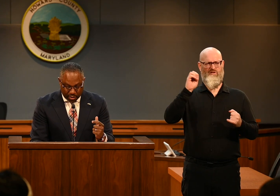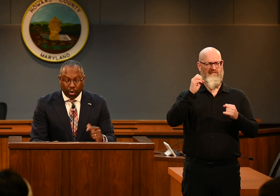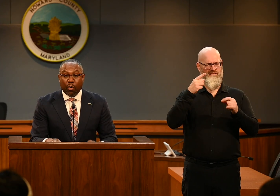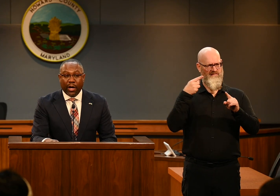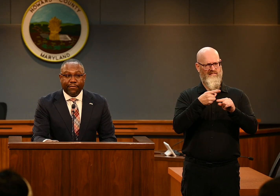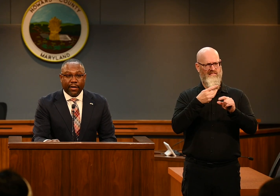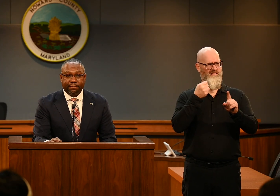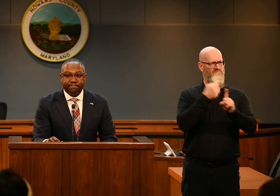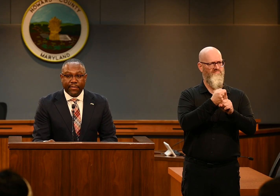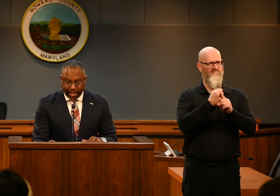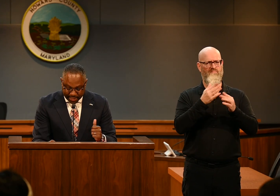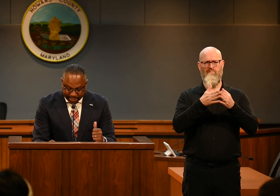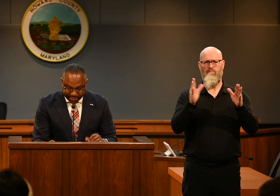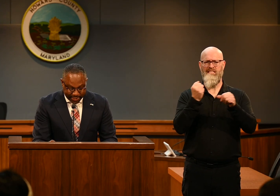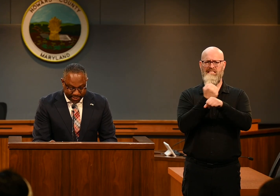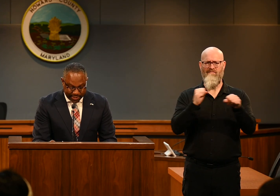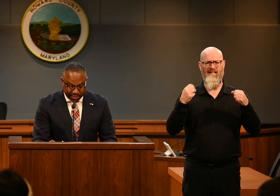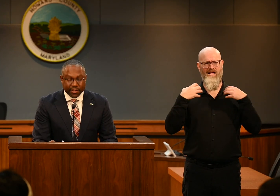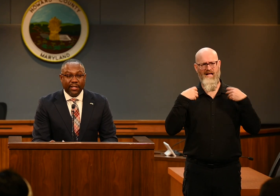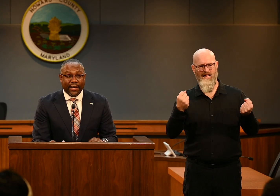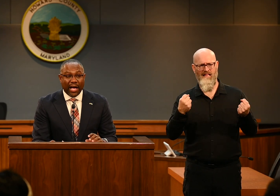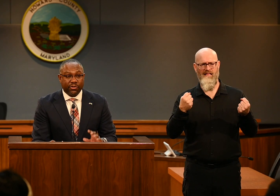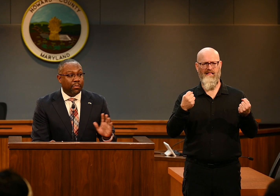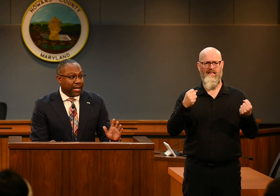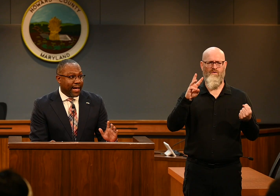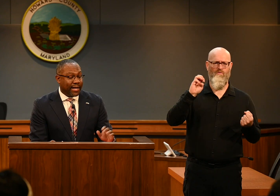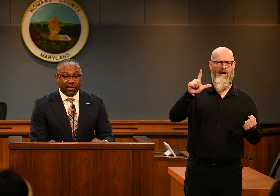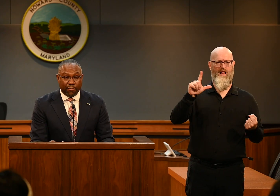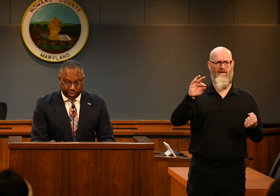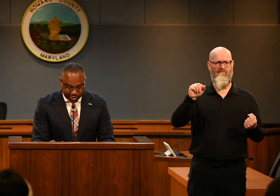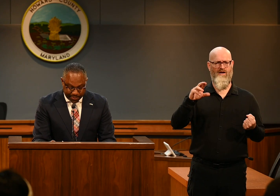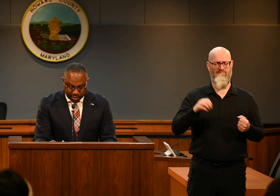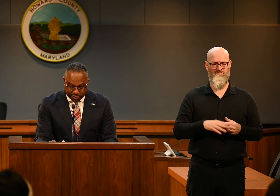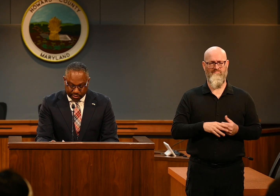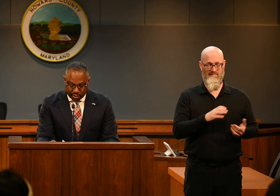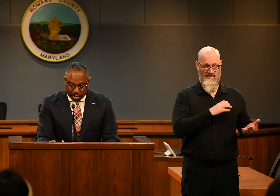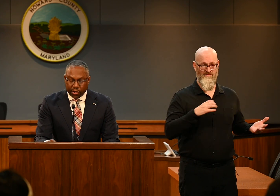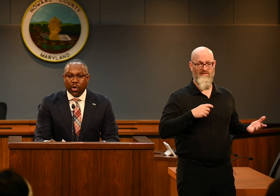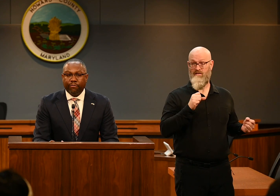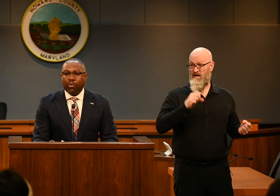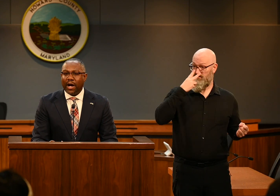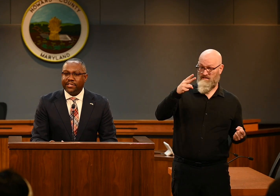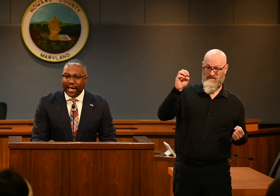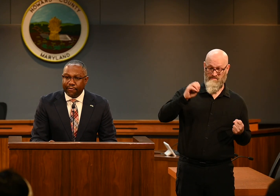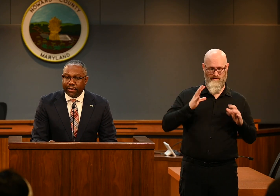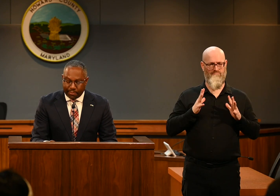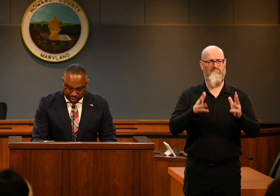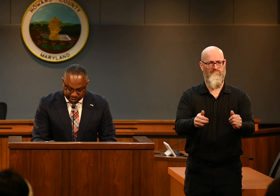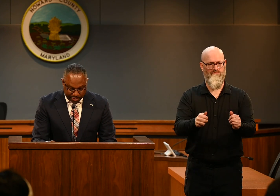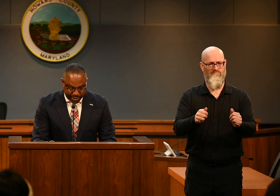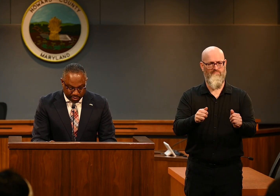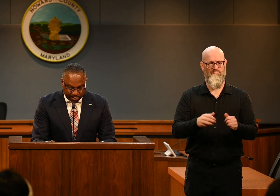safety, or welfare. And in these instances, the council may pass emergency bills. The code requires